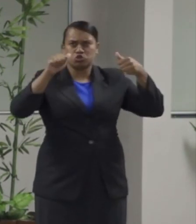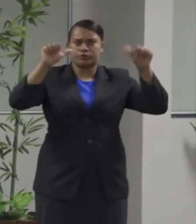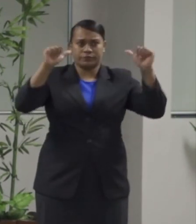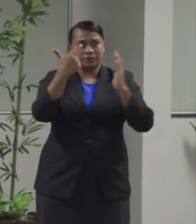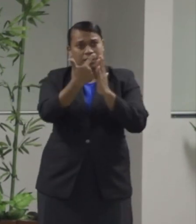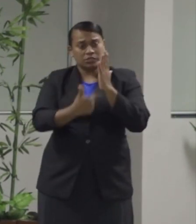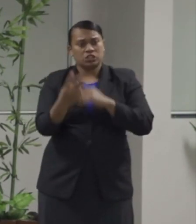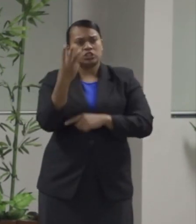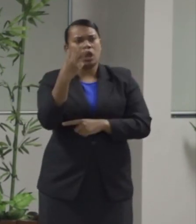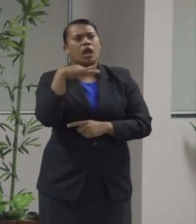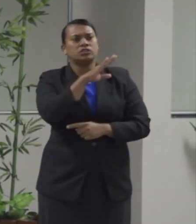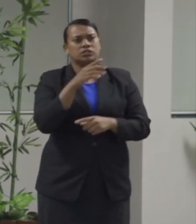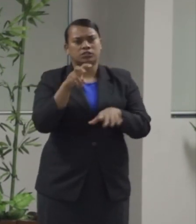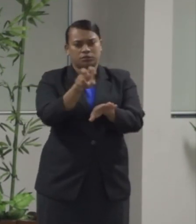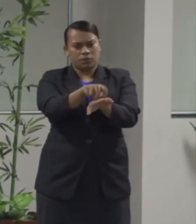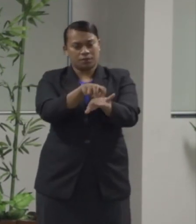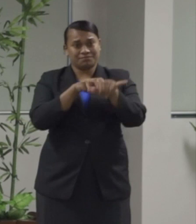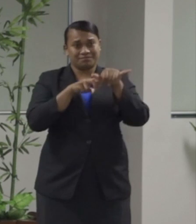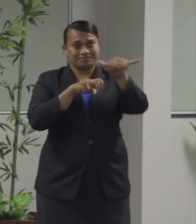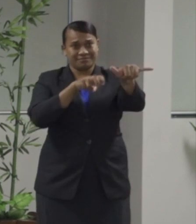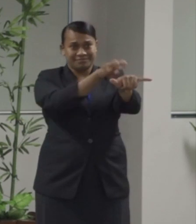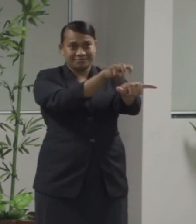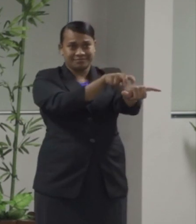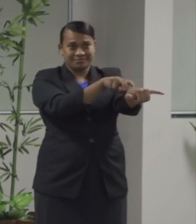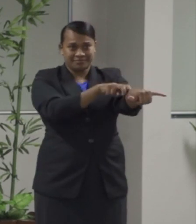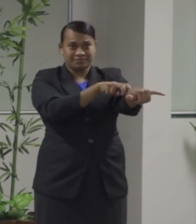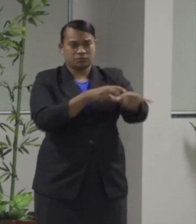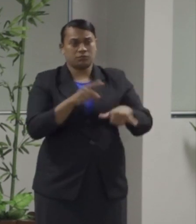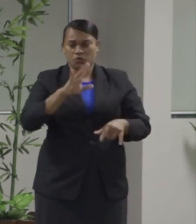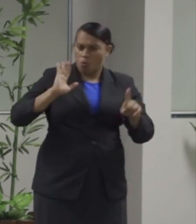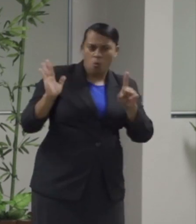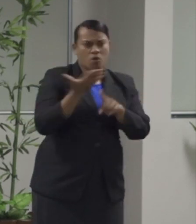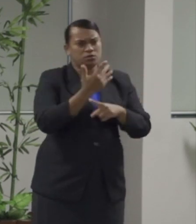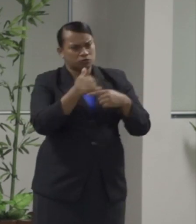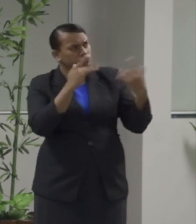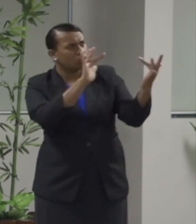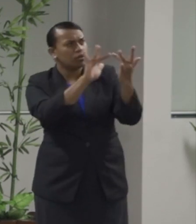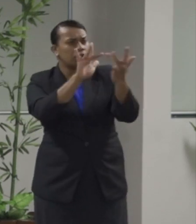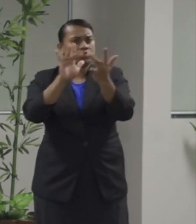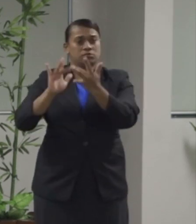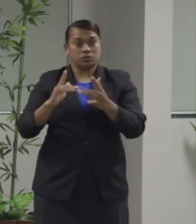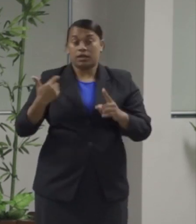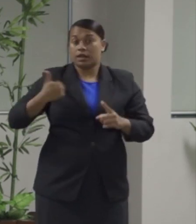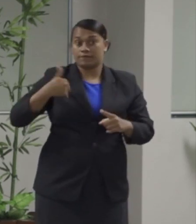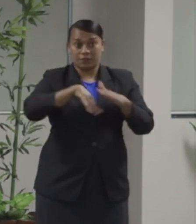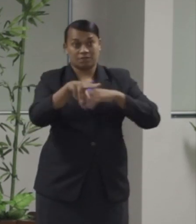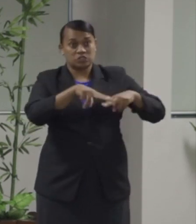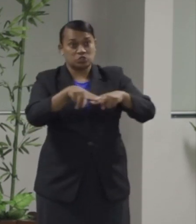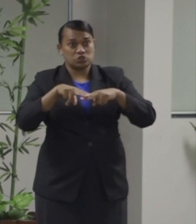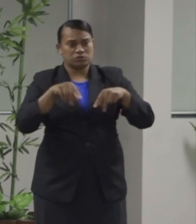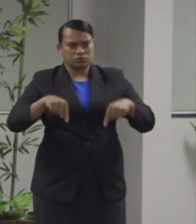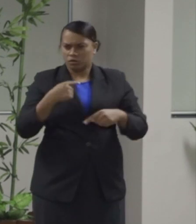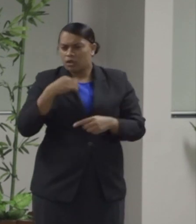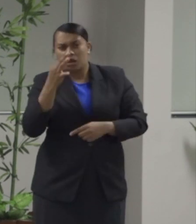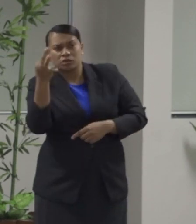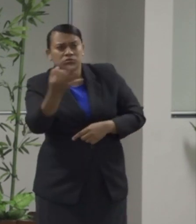the first patient. All of these passengers who are in Fiji have been directed to self-quarantine for 14